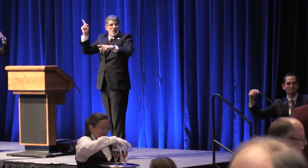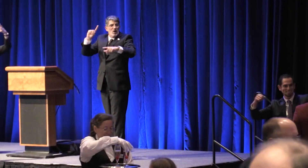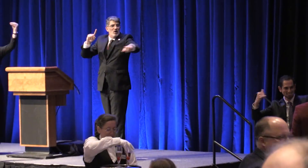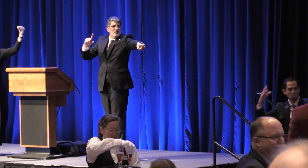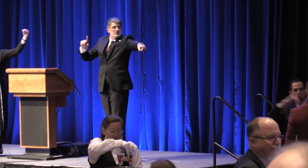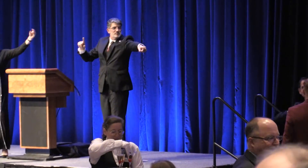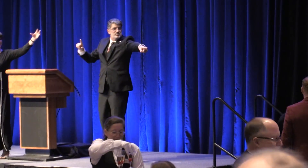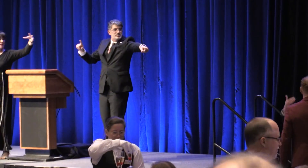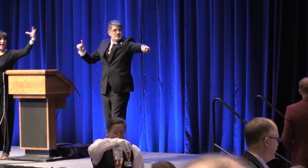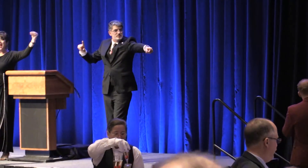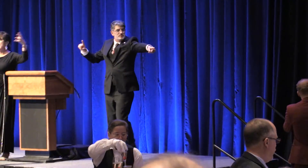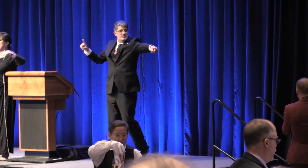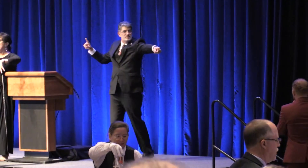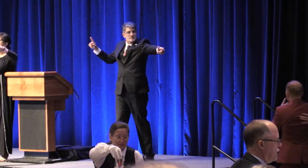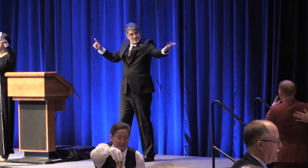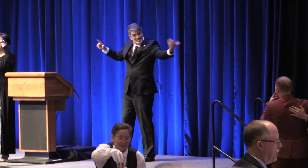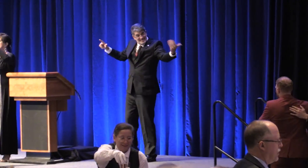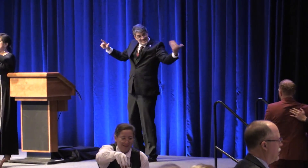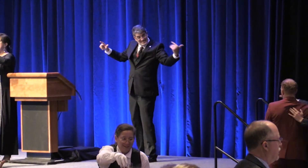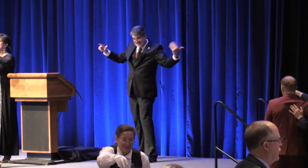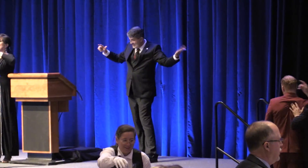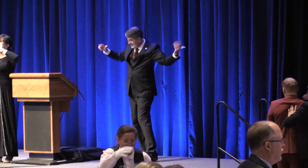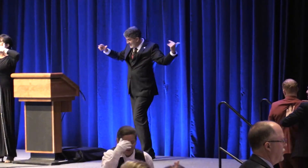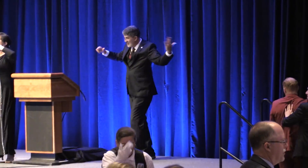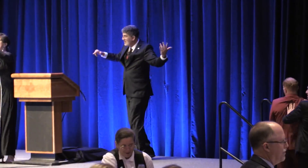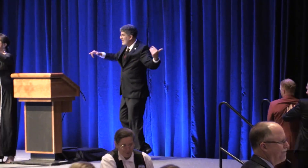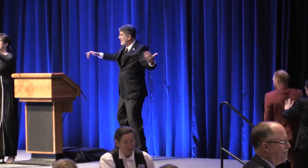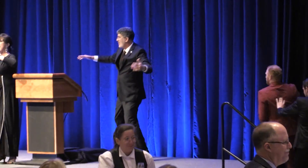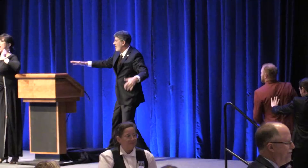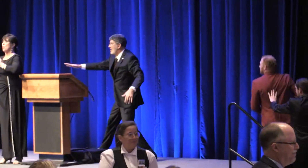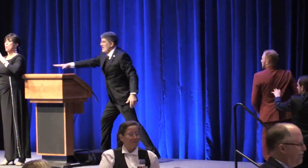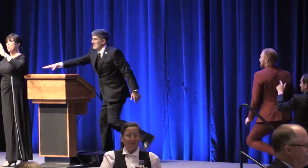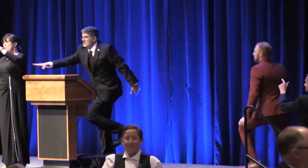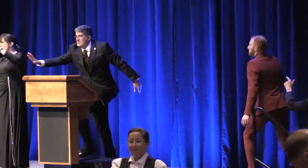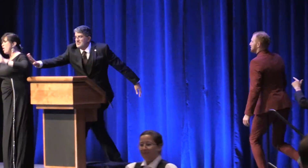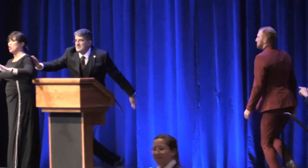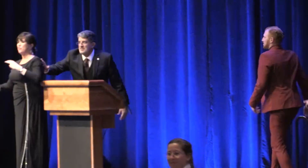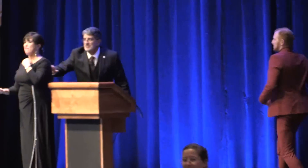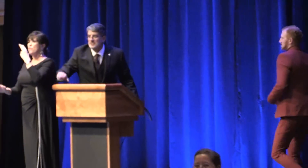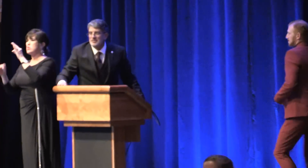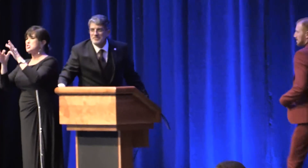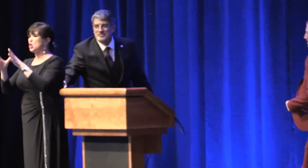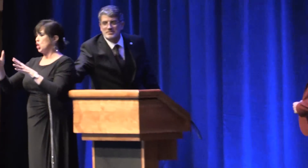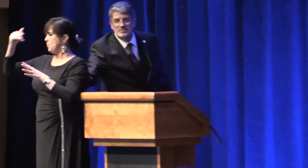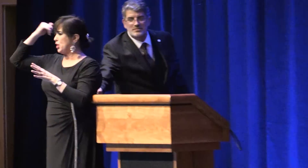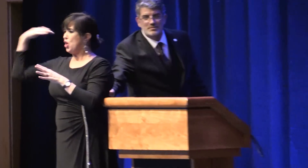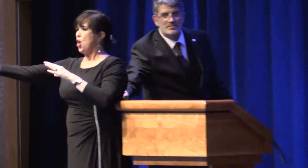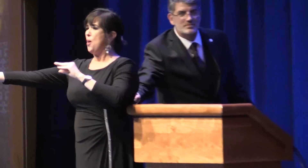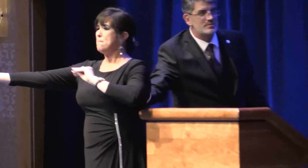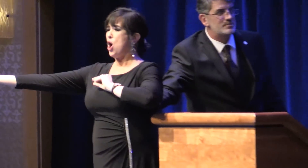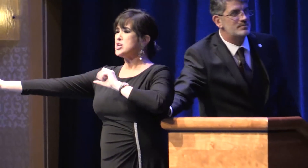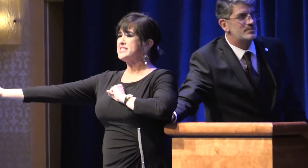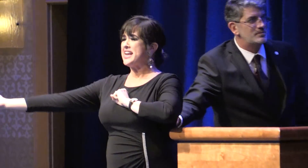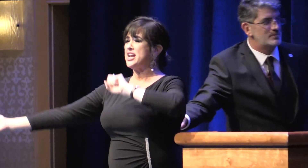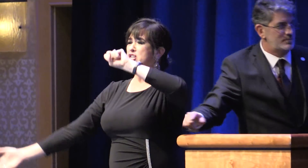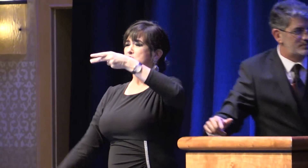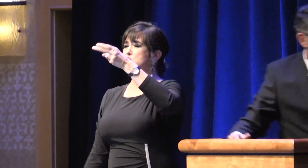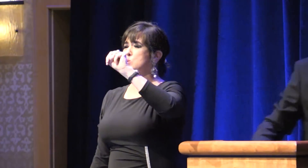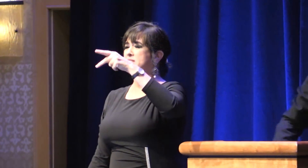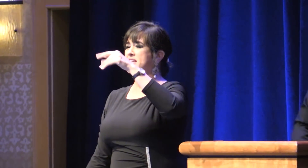evening. Nico, are you here? Right, and we just have a couple moments to thank our wonderful interpreters for the evening.